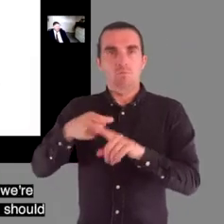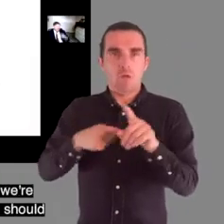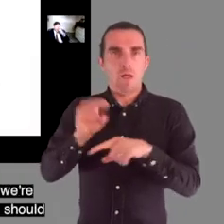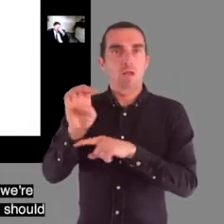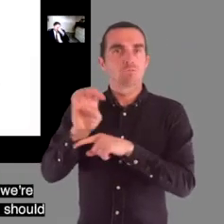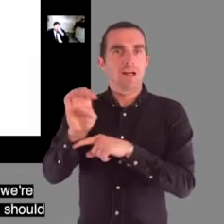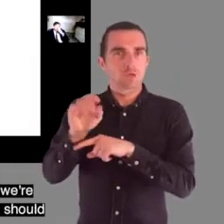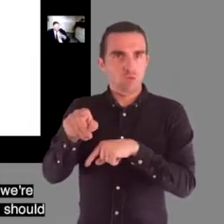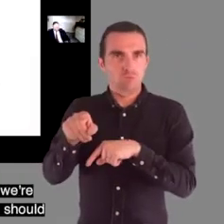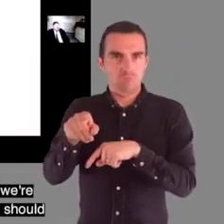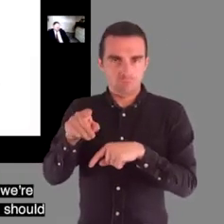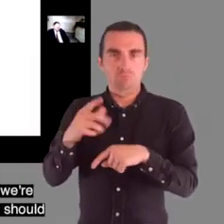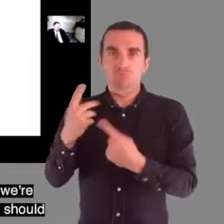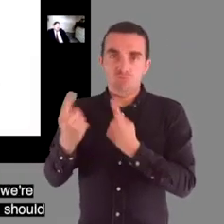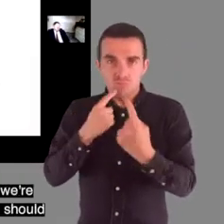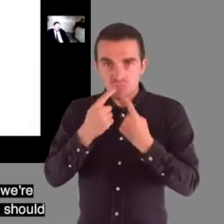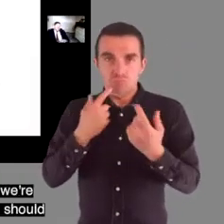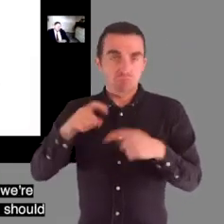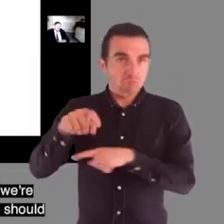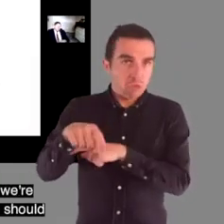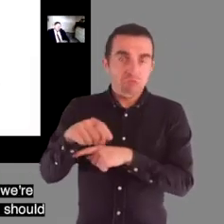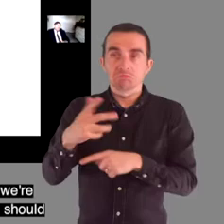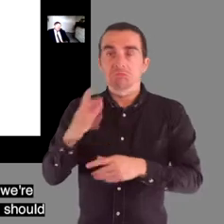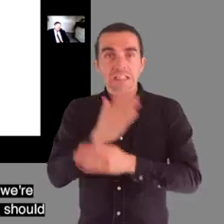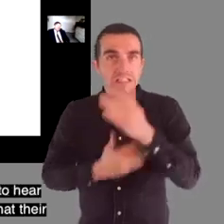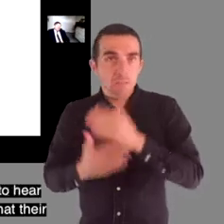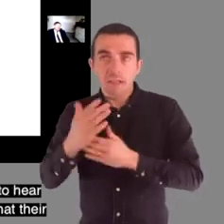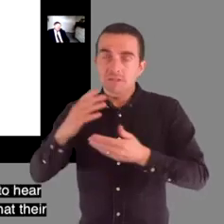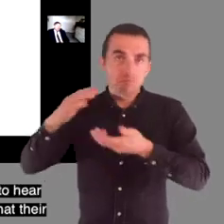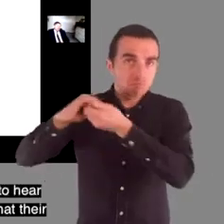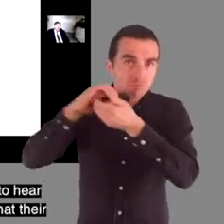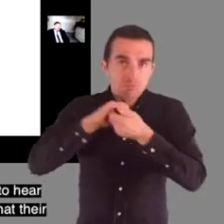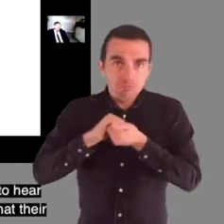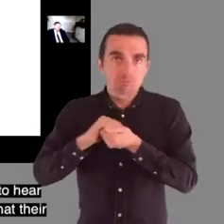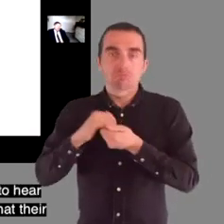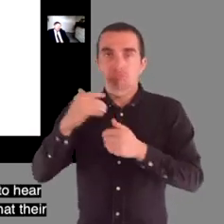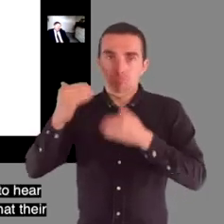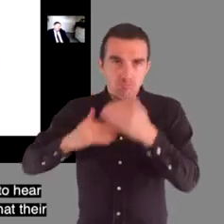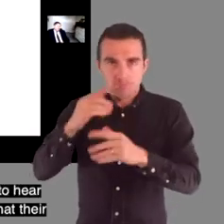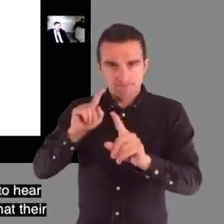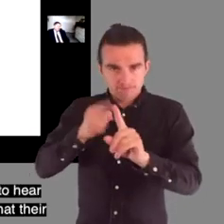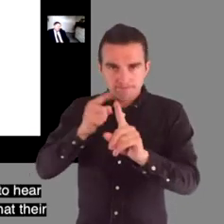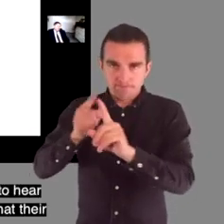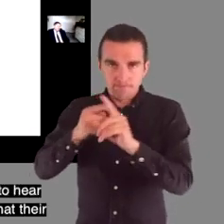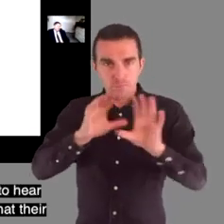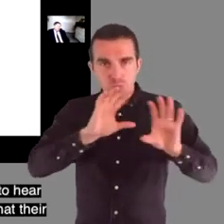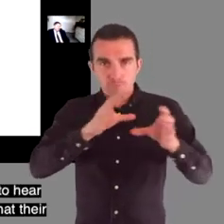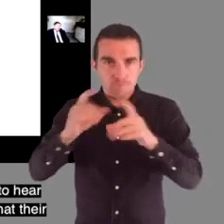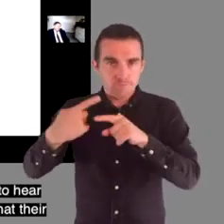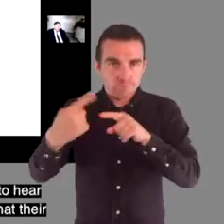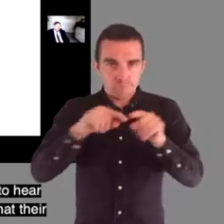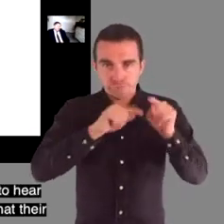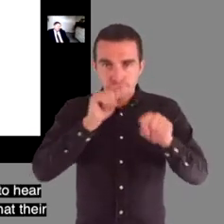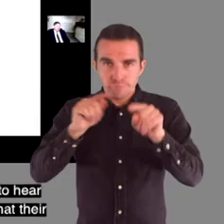of Ecuador, who said, well, if we're going to consider whether there should be a disability treaty, we ought to hear from the targeted